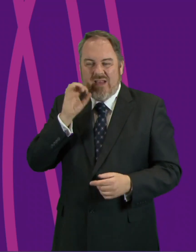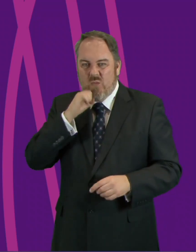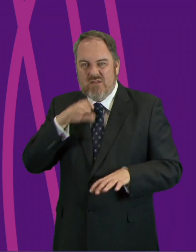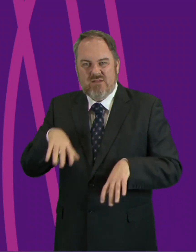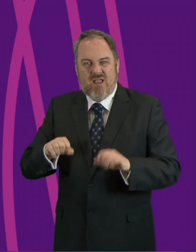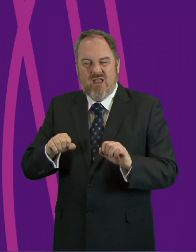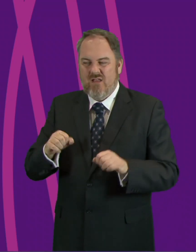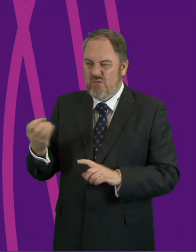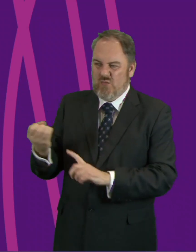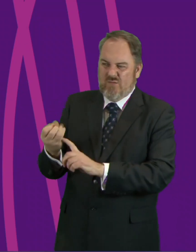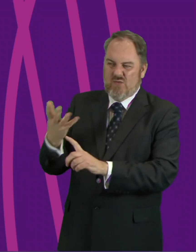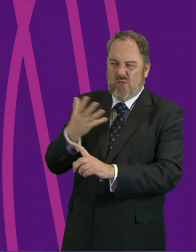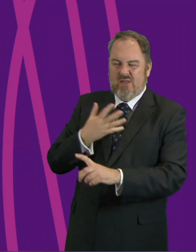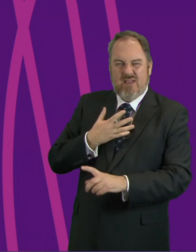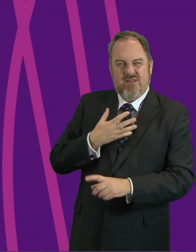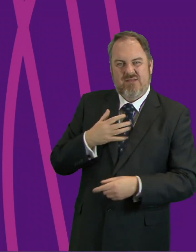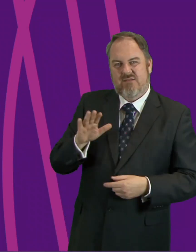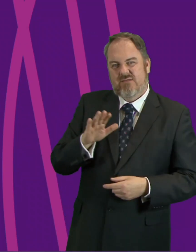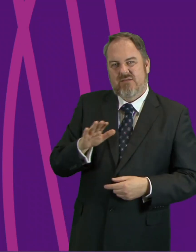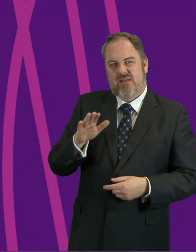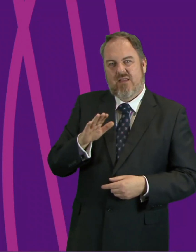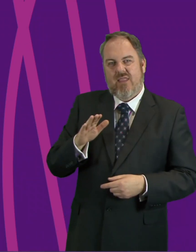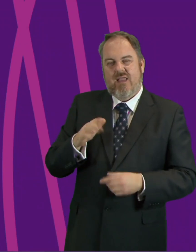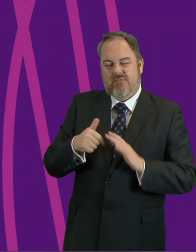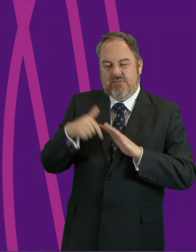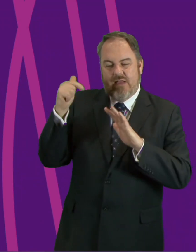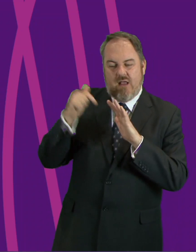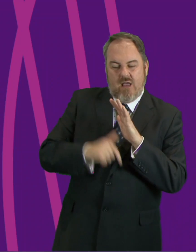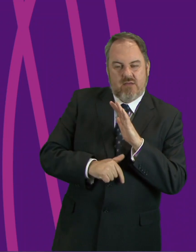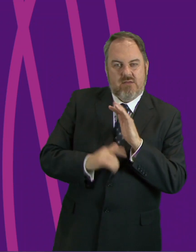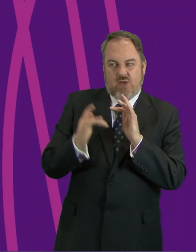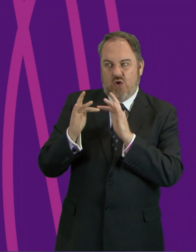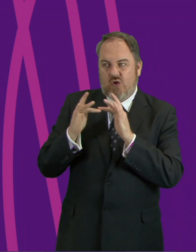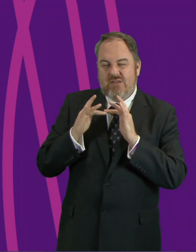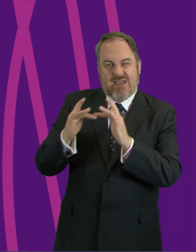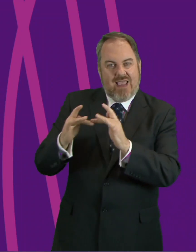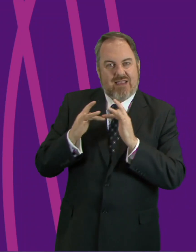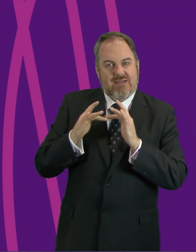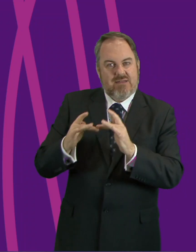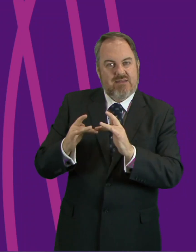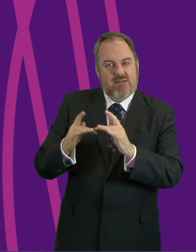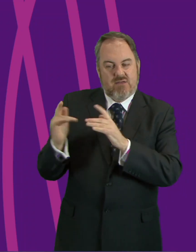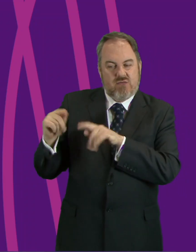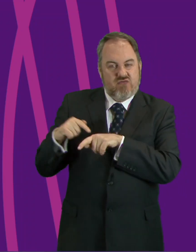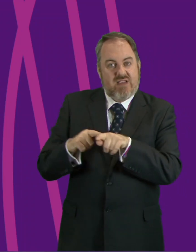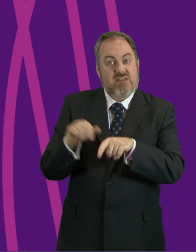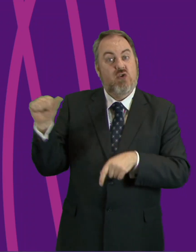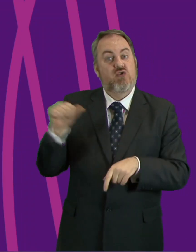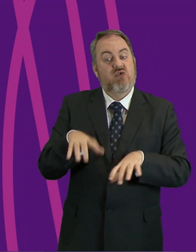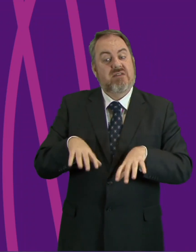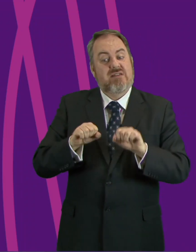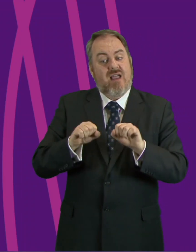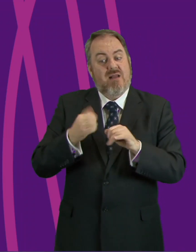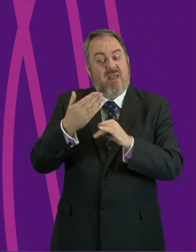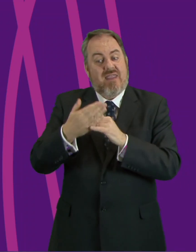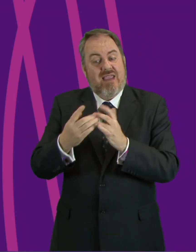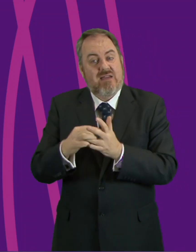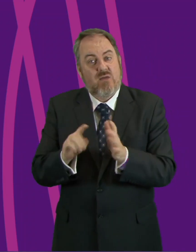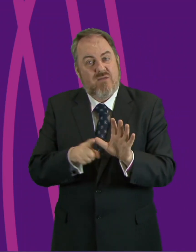First Minister says that enhanced contact tracing capacity should be in place by the end of May. Does that